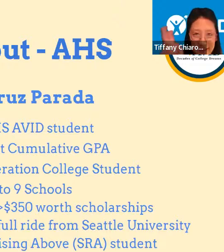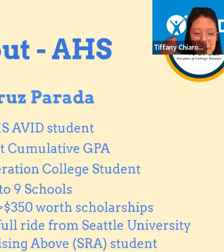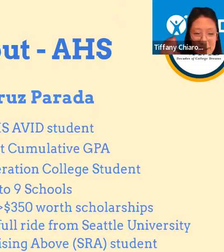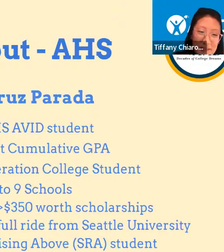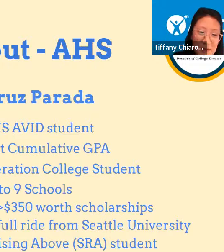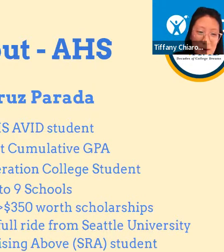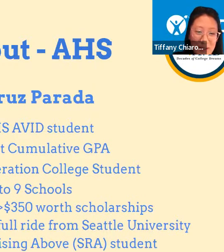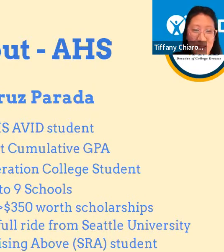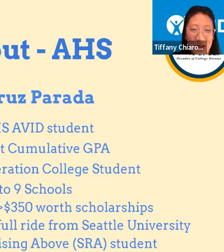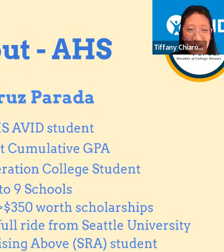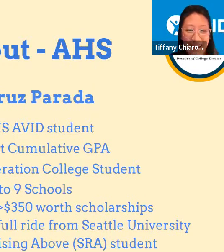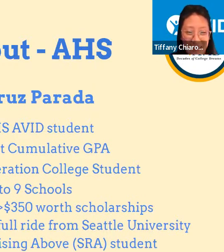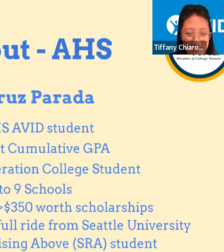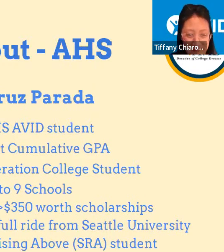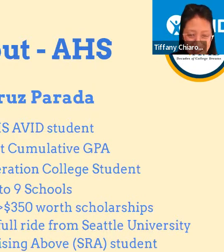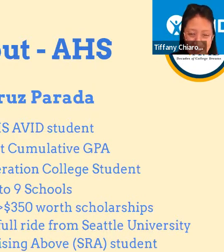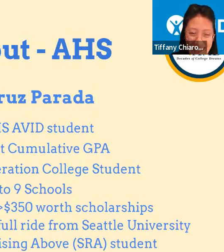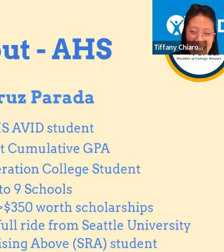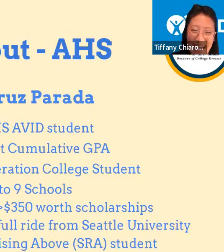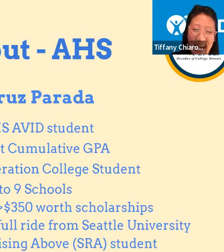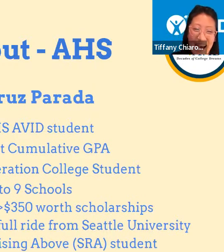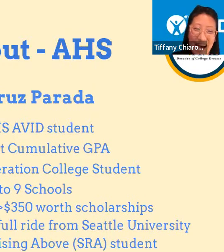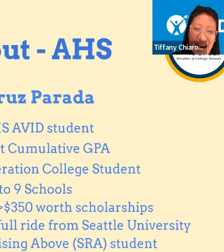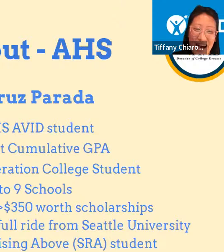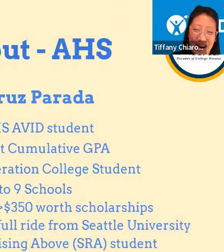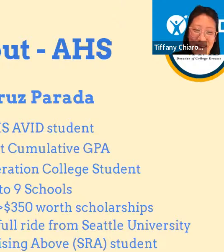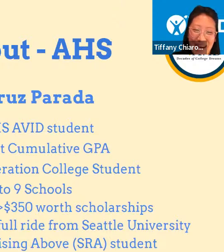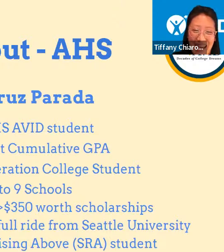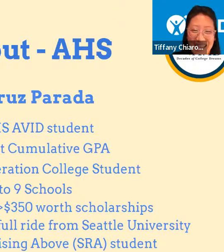detection as a sus imposter in Among Us.